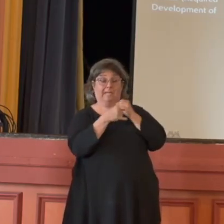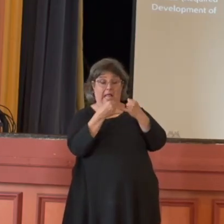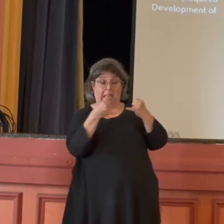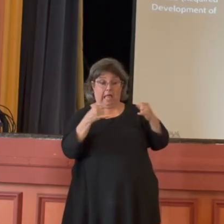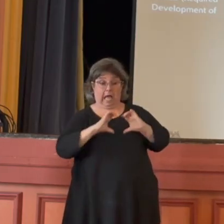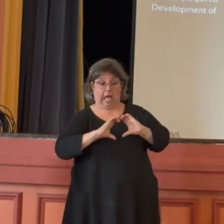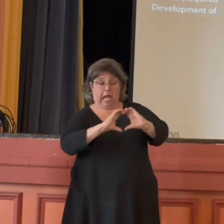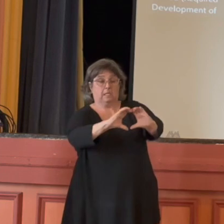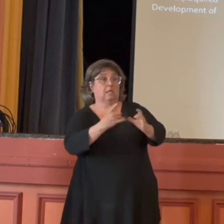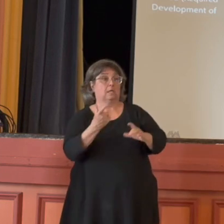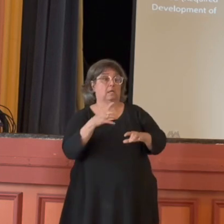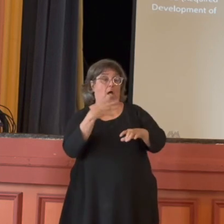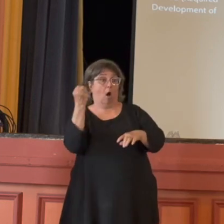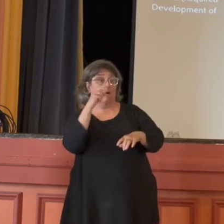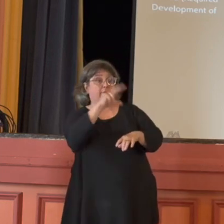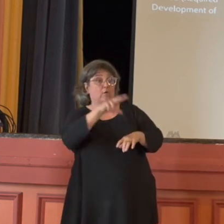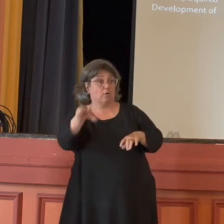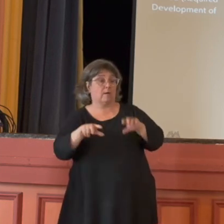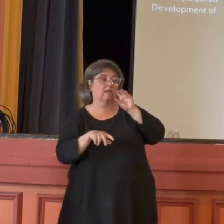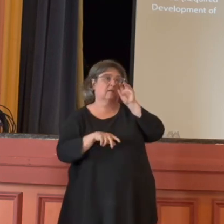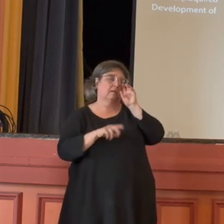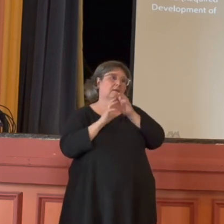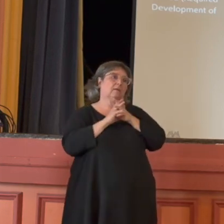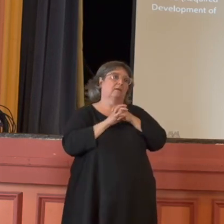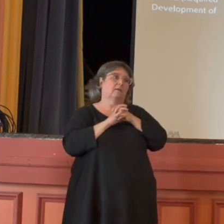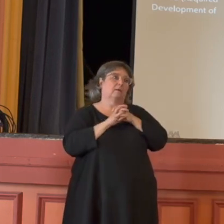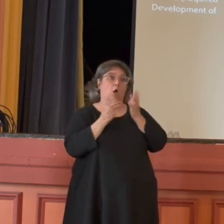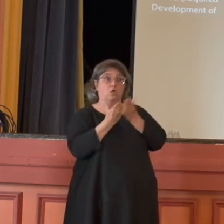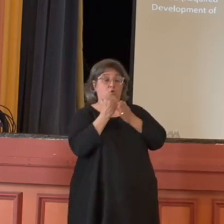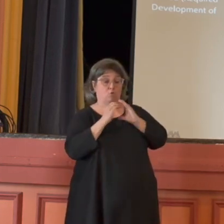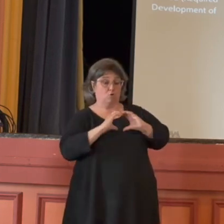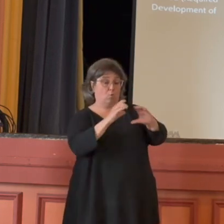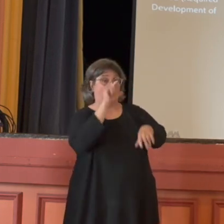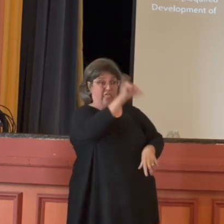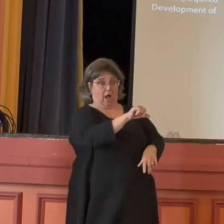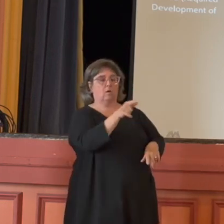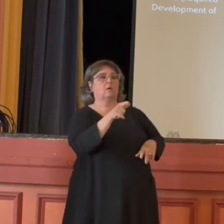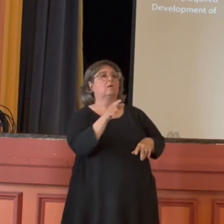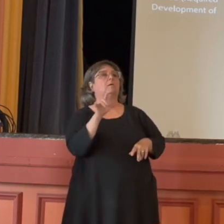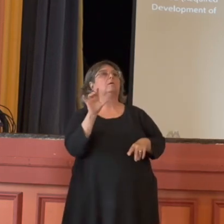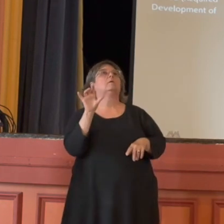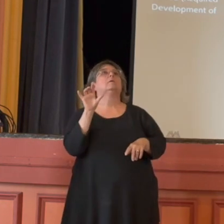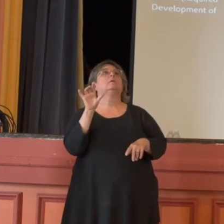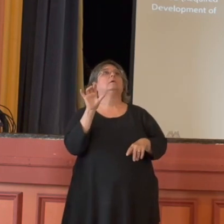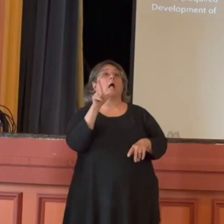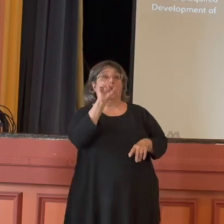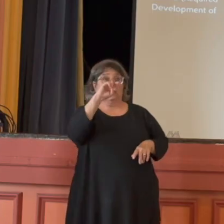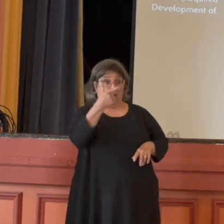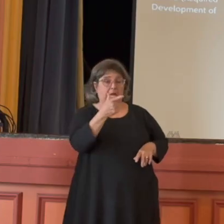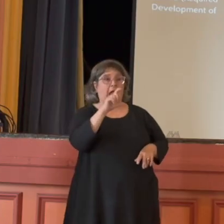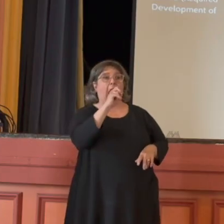that was coming off of the 33, one of those new sewers there. We've done it at Lang